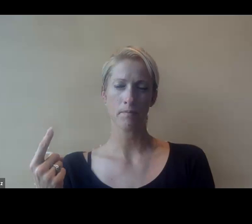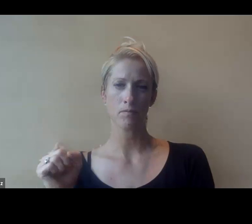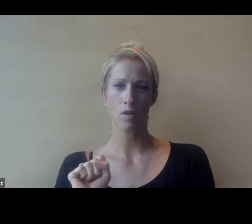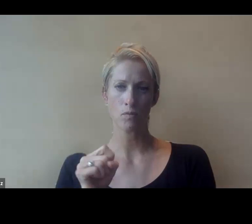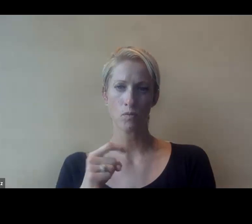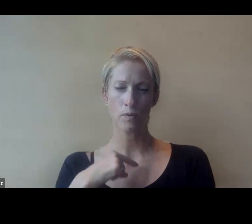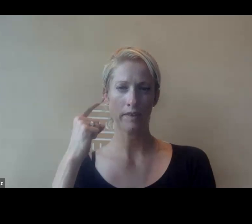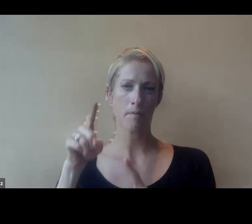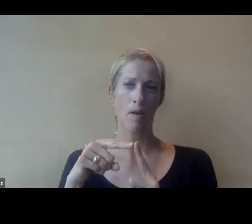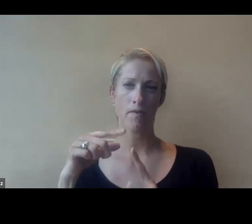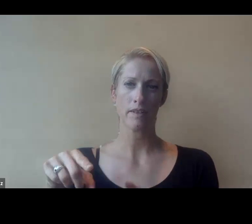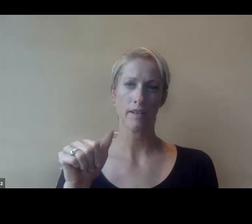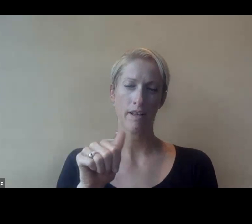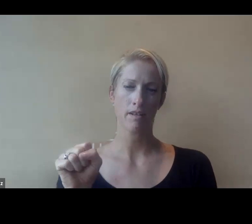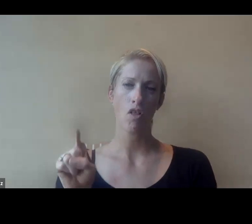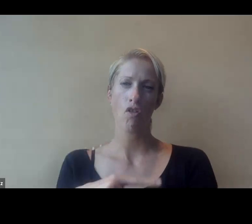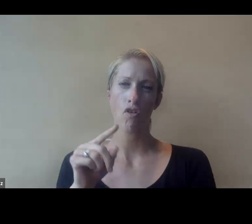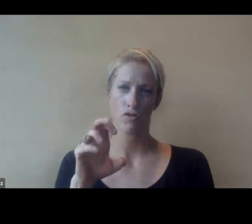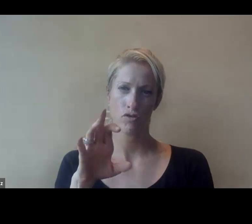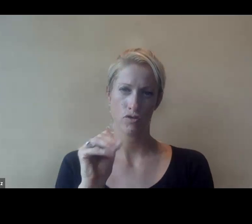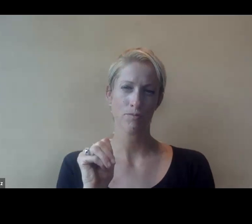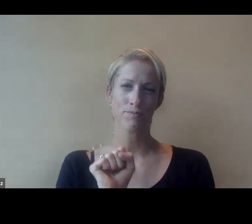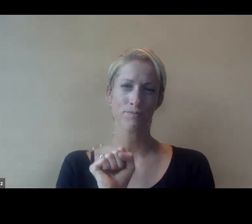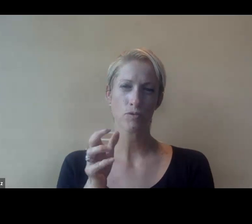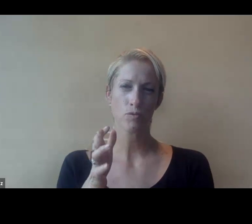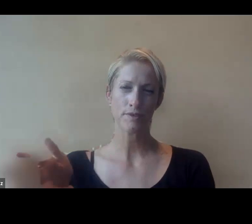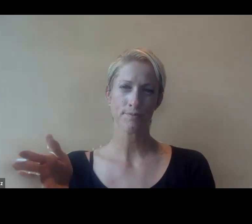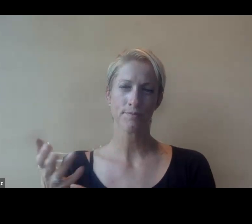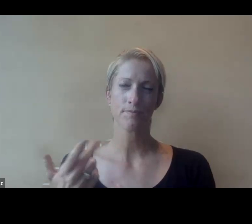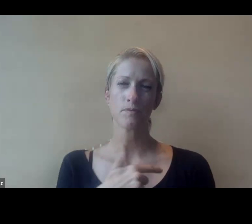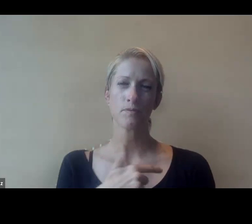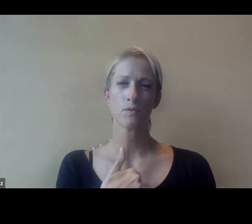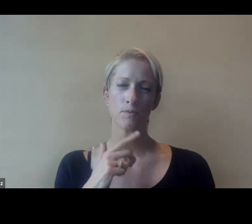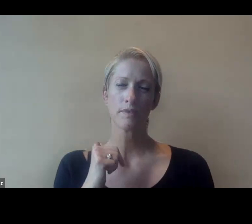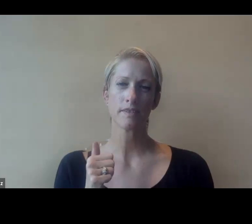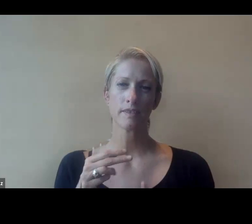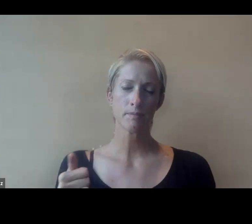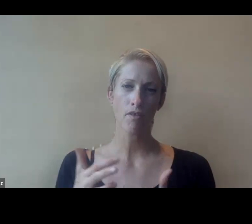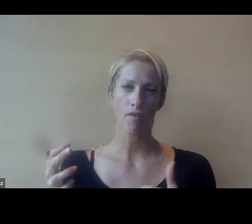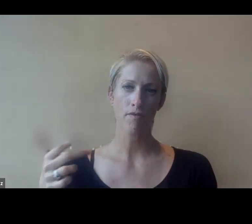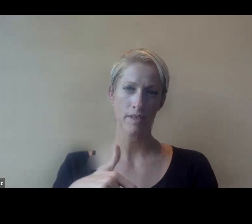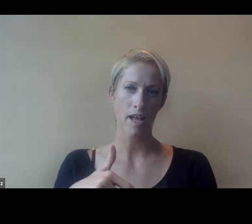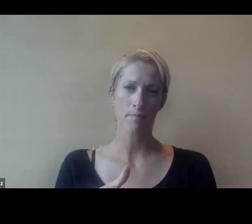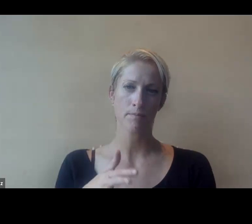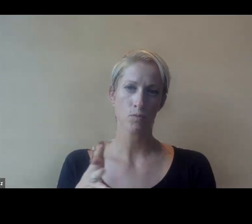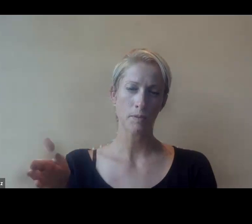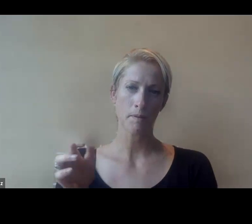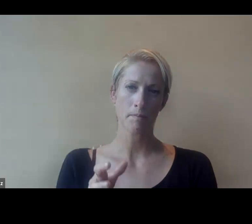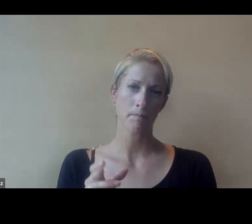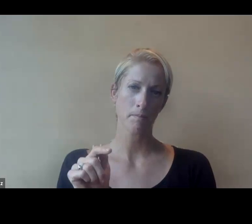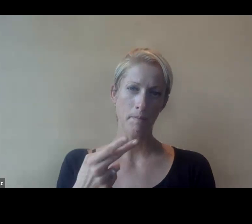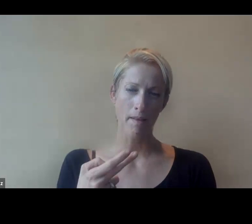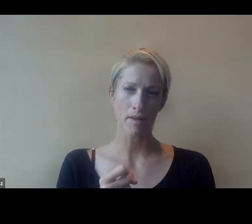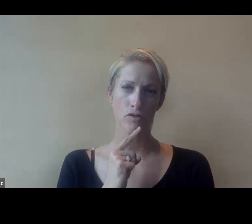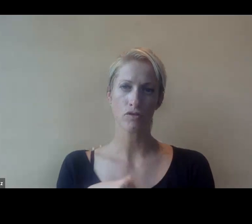think about these as longer-term careers. So we spend a lot of time looking at career paths, making sure that